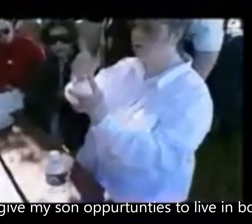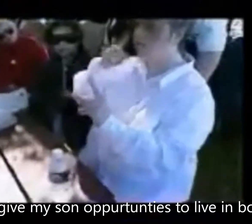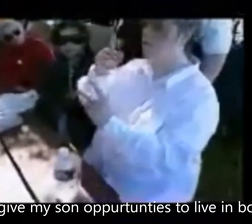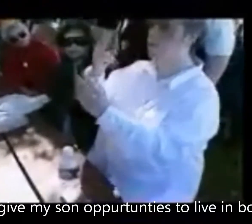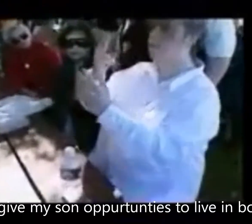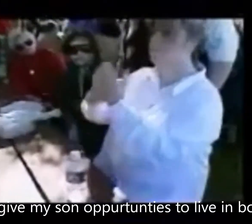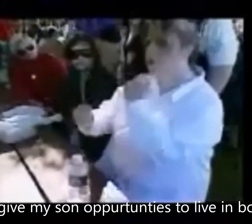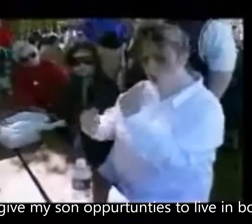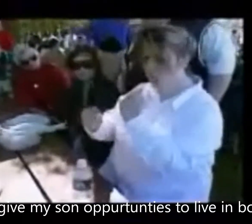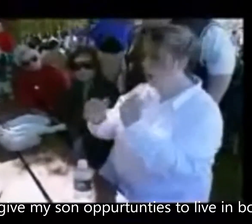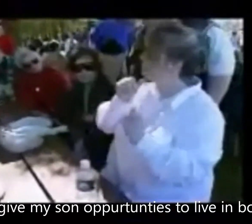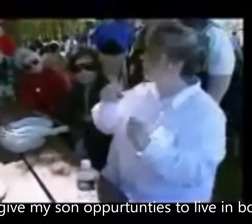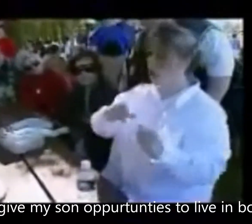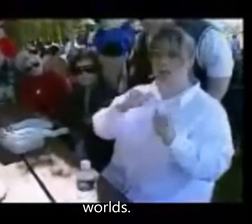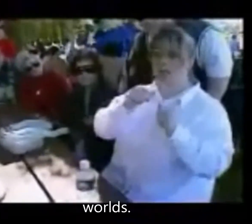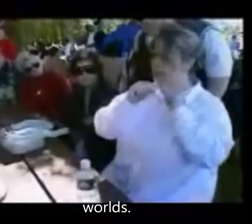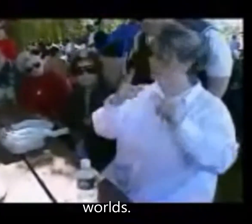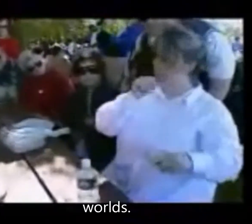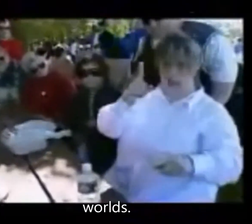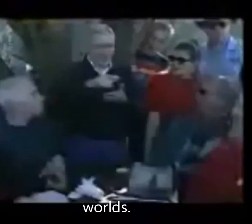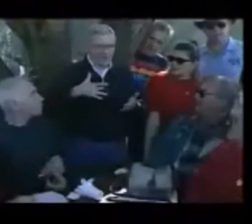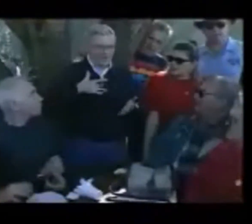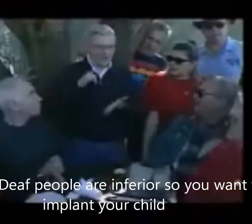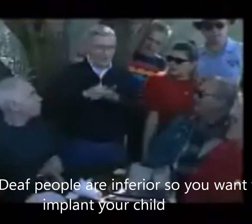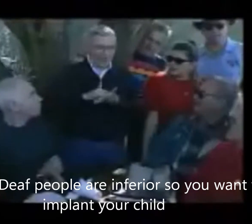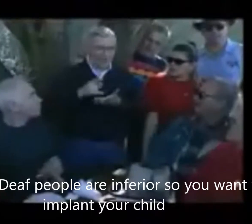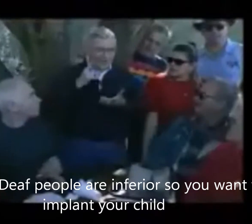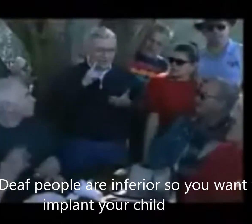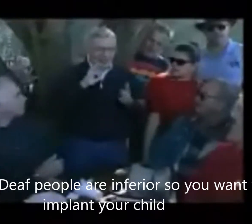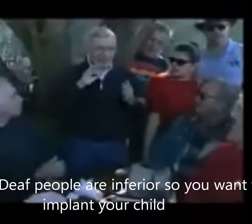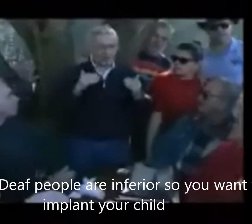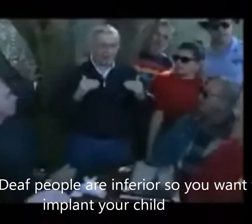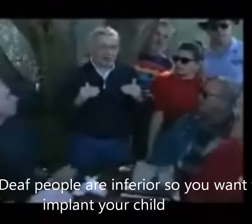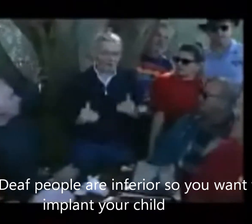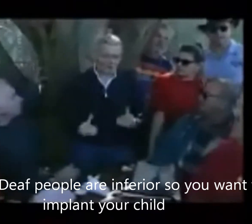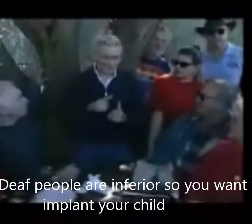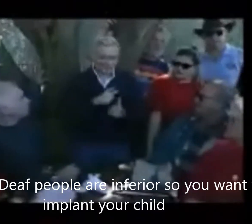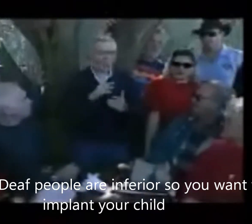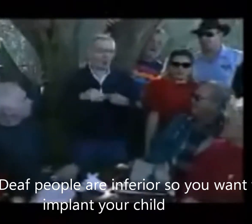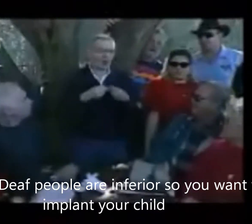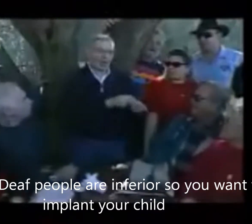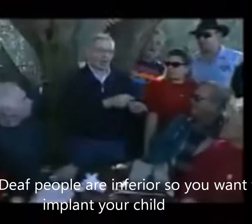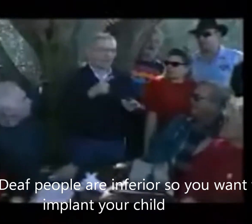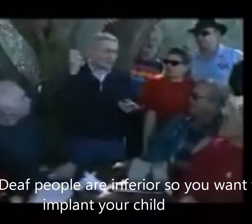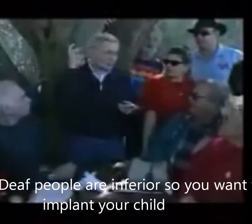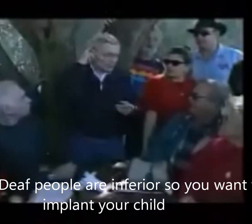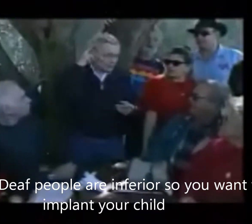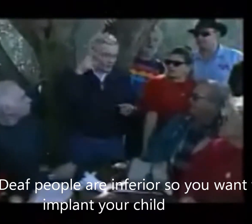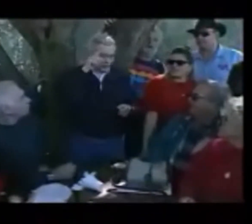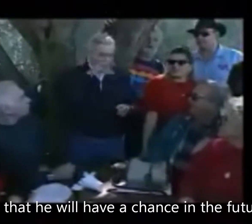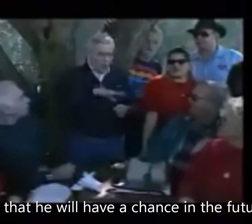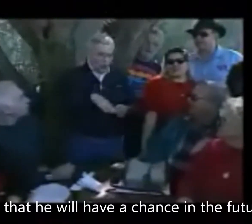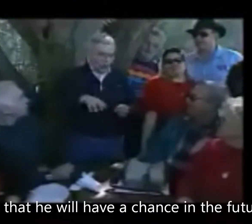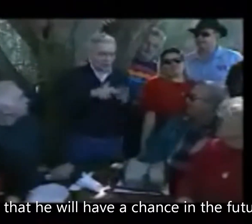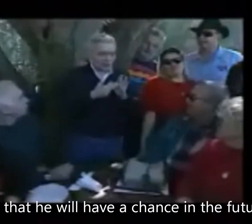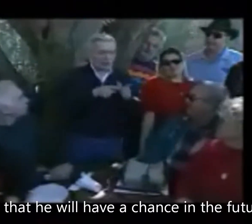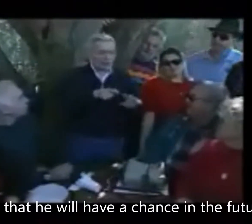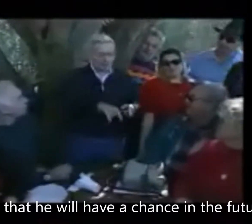son opportunities to live in both worlds. You feel that deaf people are inferior, so you want to implant your child in the hope that he will have a chance